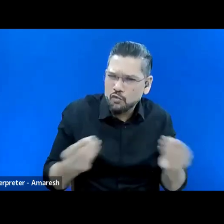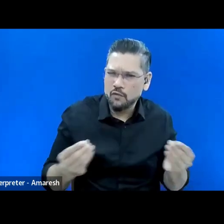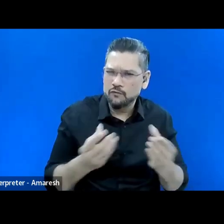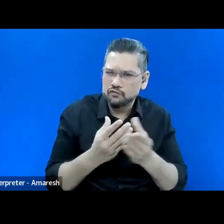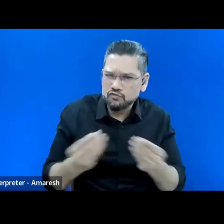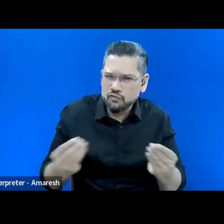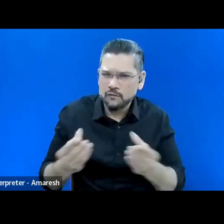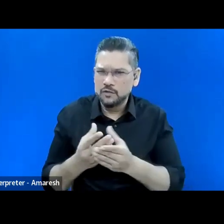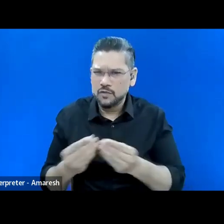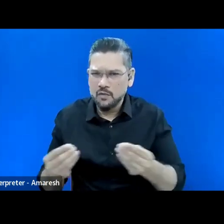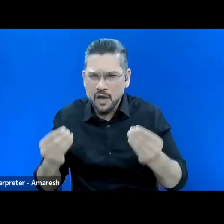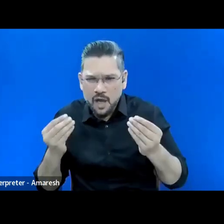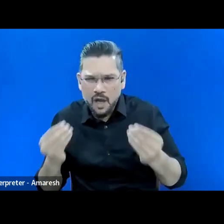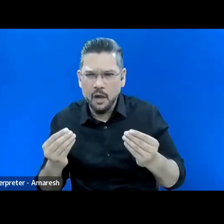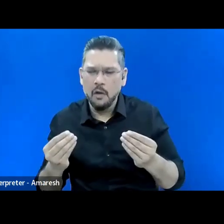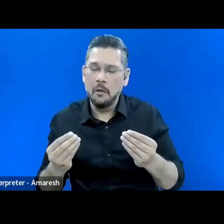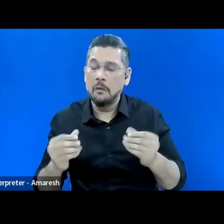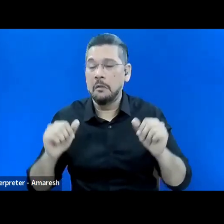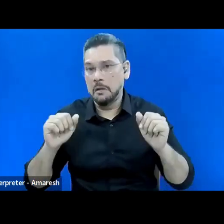of the problem that they face.